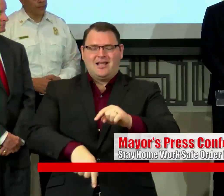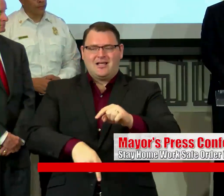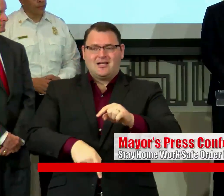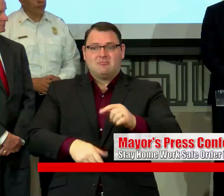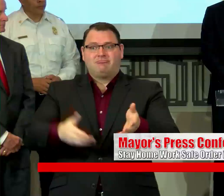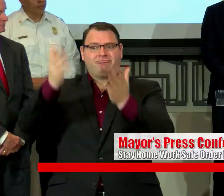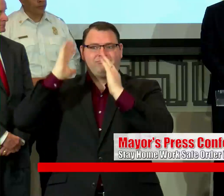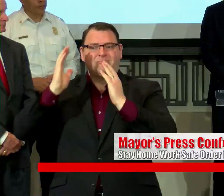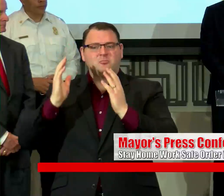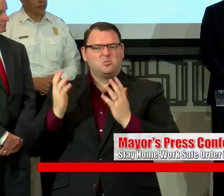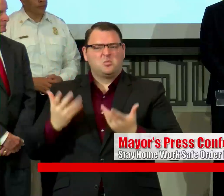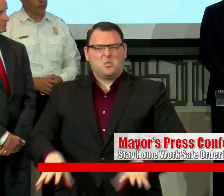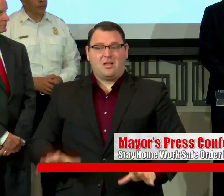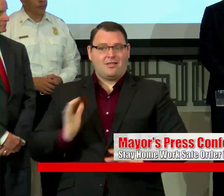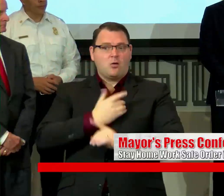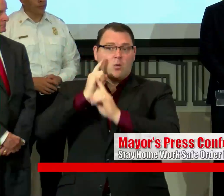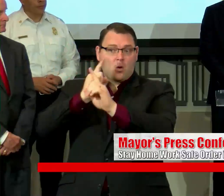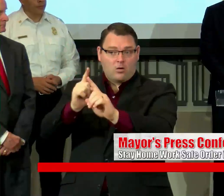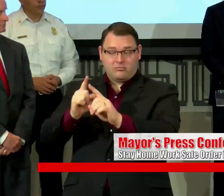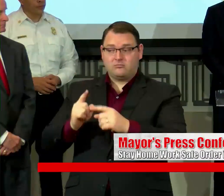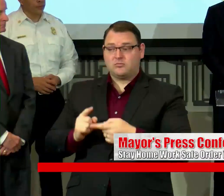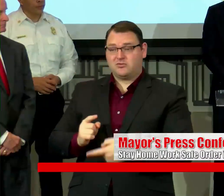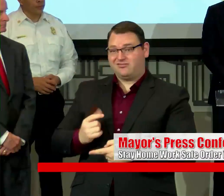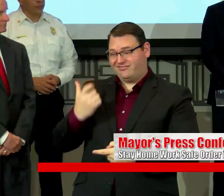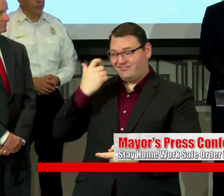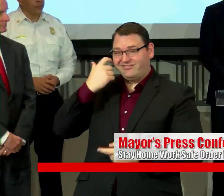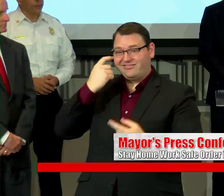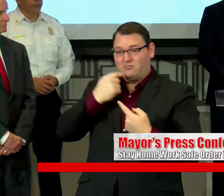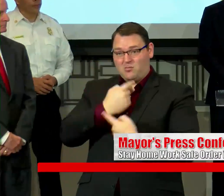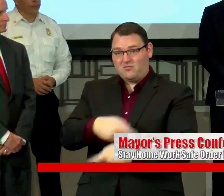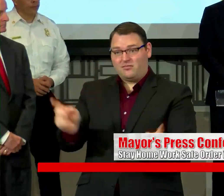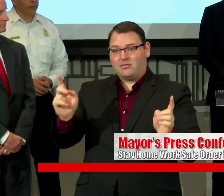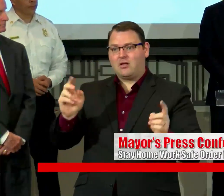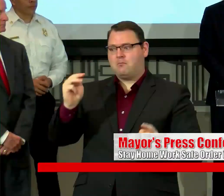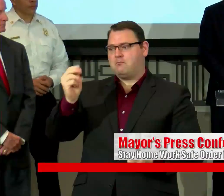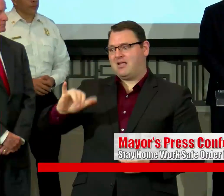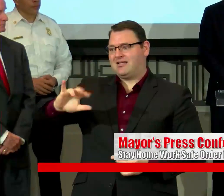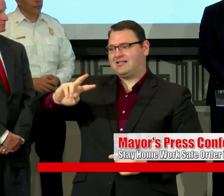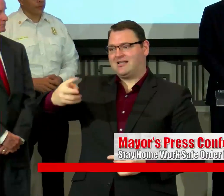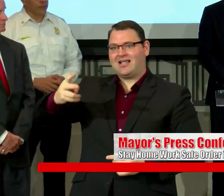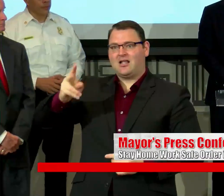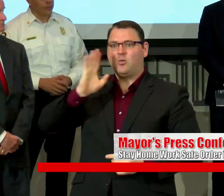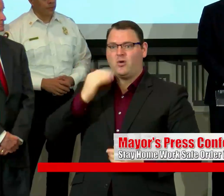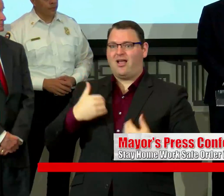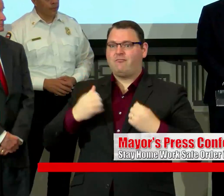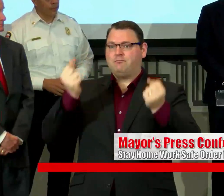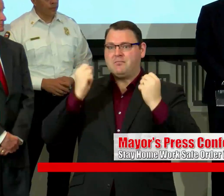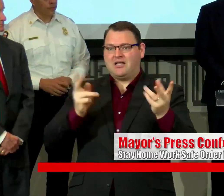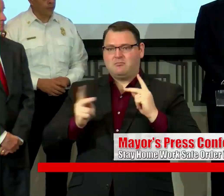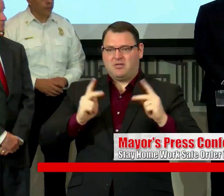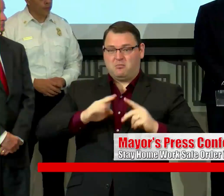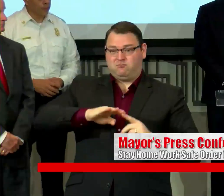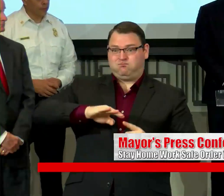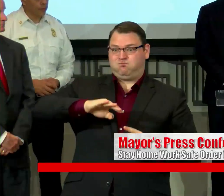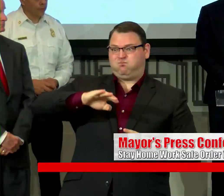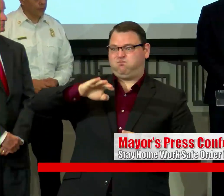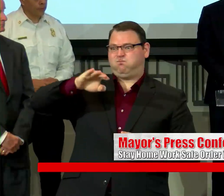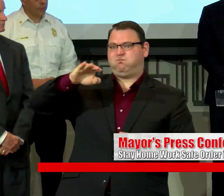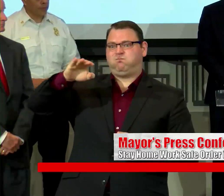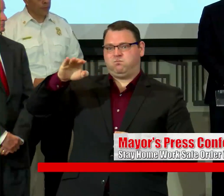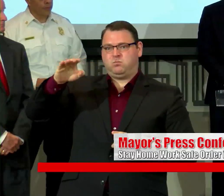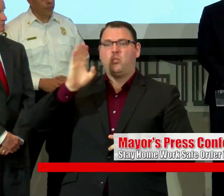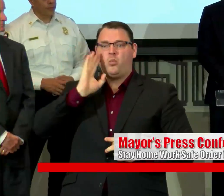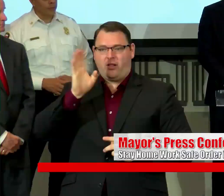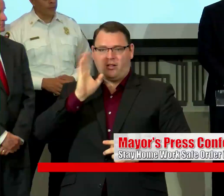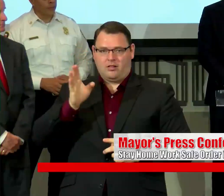right around May the 2nd. So let's continue to work together collectively, and we can get it done. And then this is April 1st. I'm